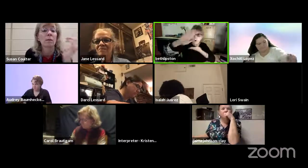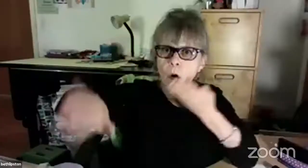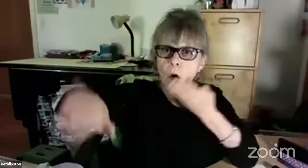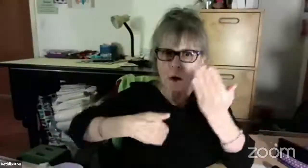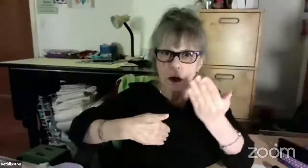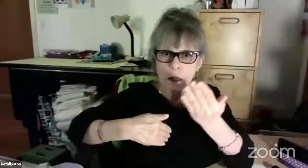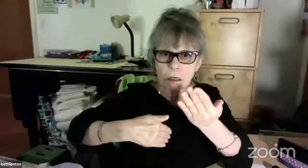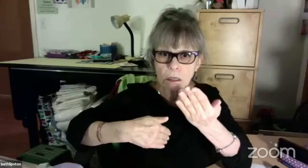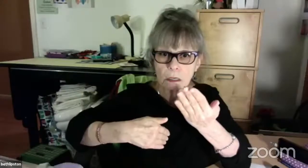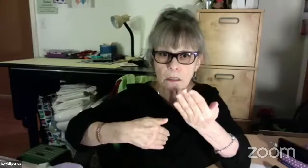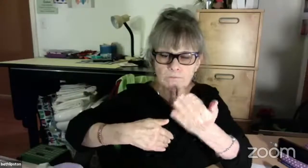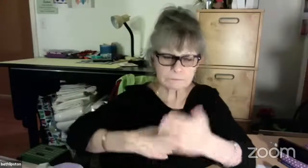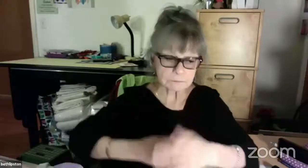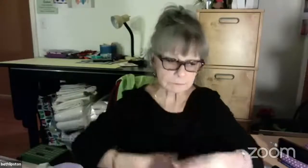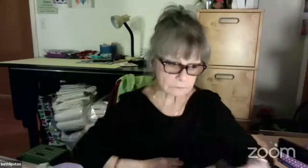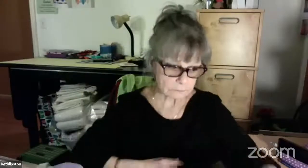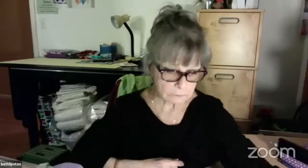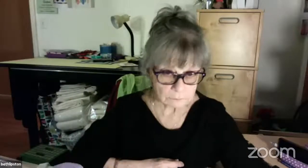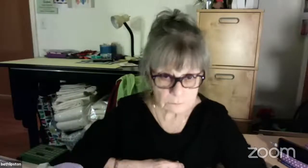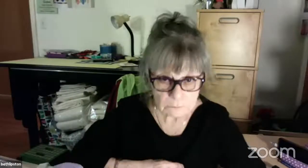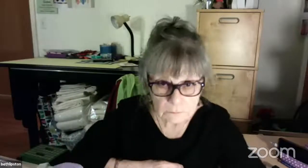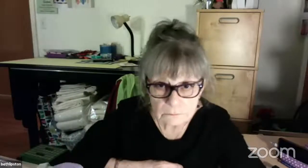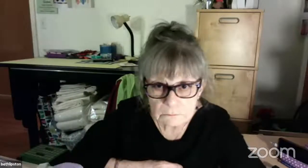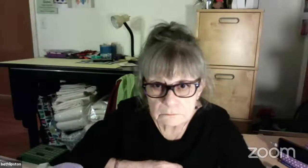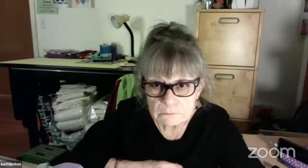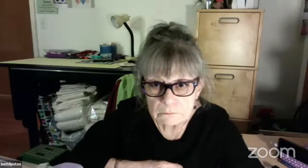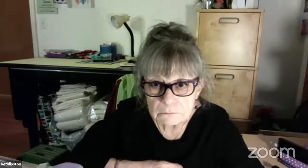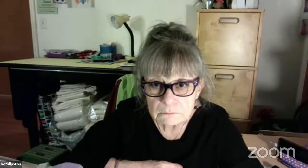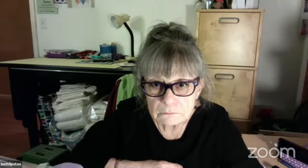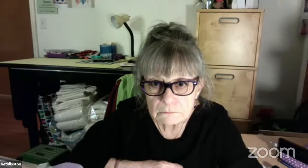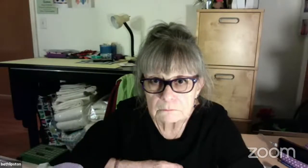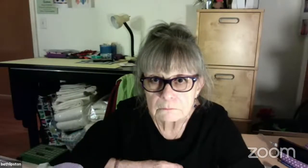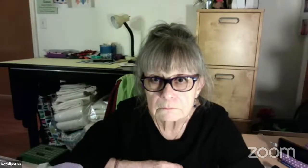I think it would be so nice if, oh, I moved